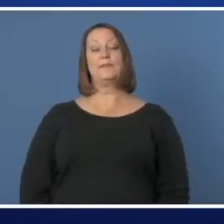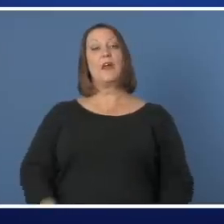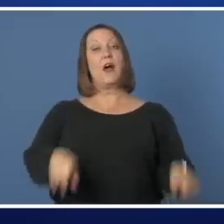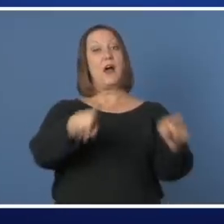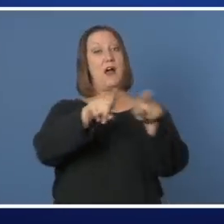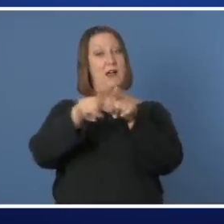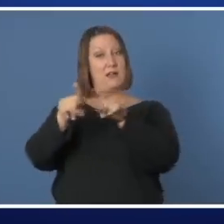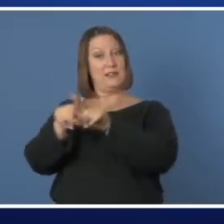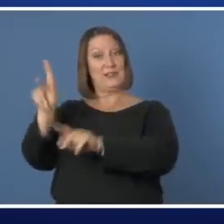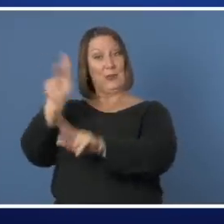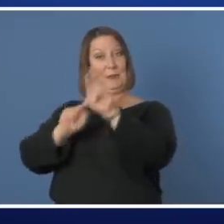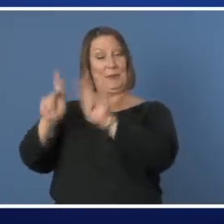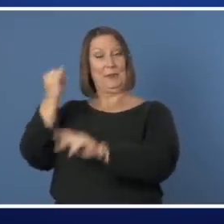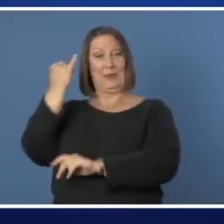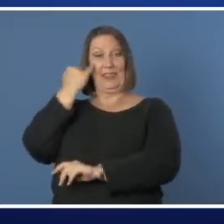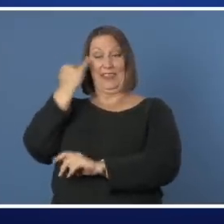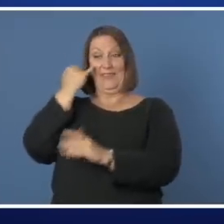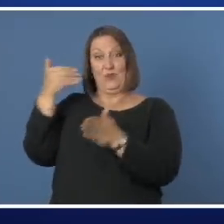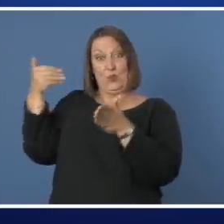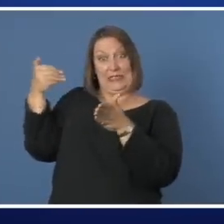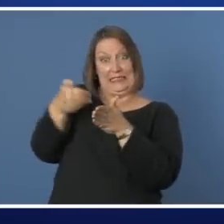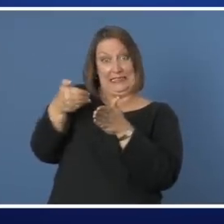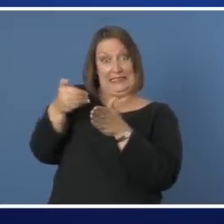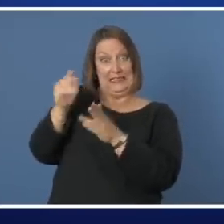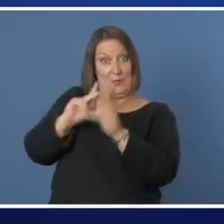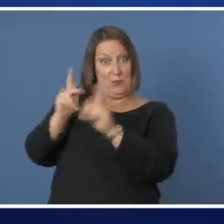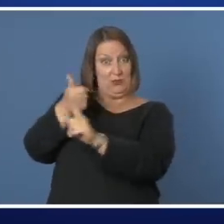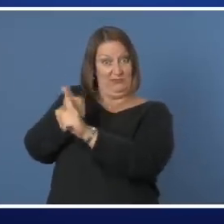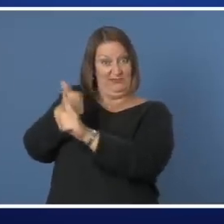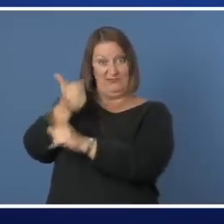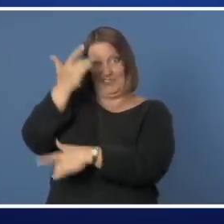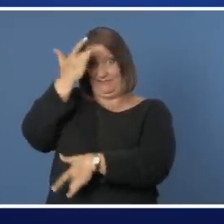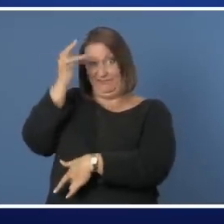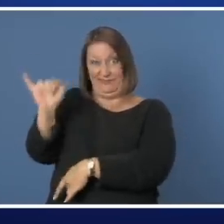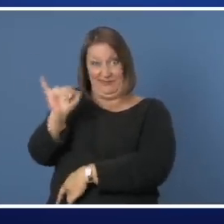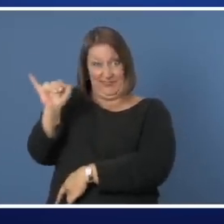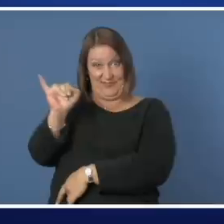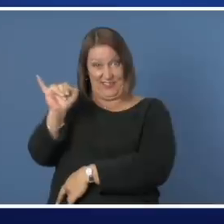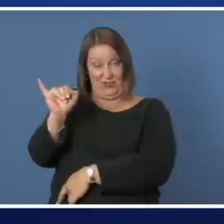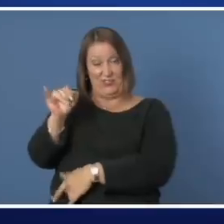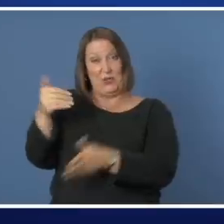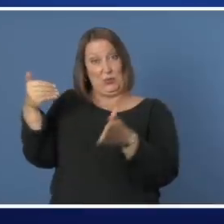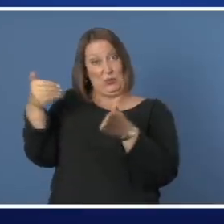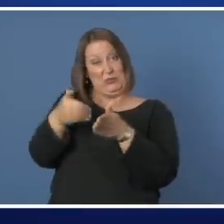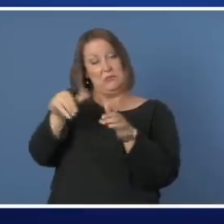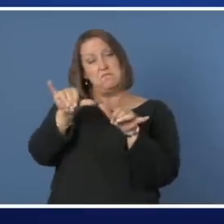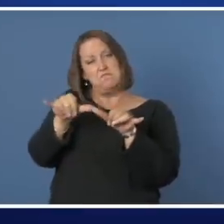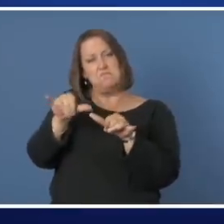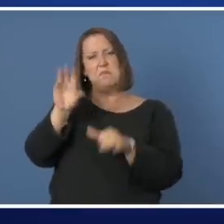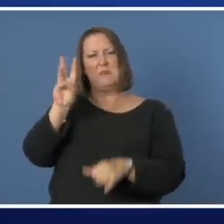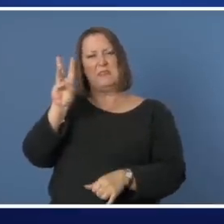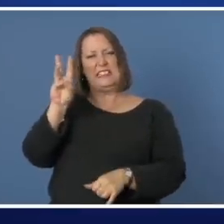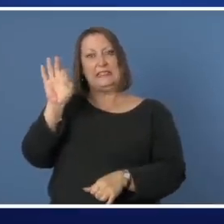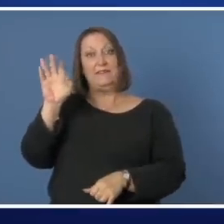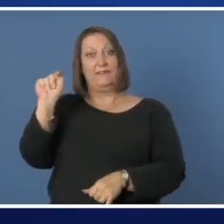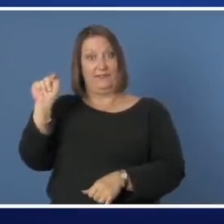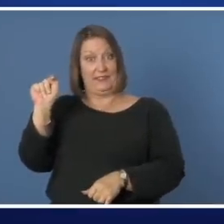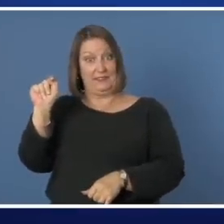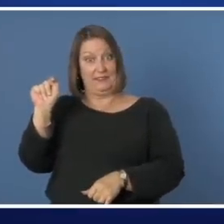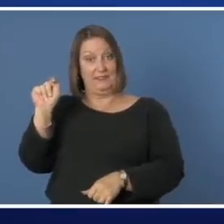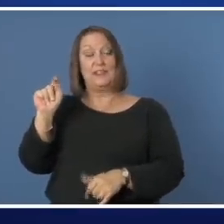people can get smallpox by being in direct close contact usually within